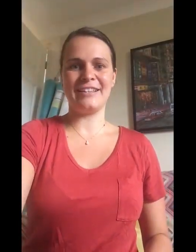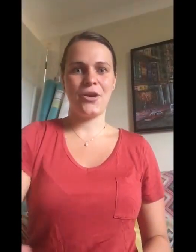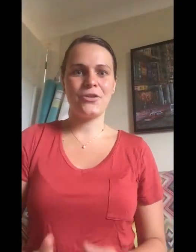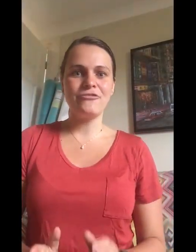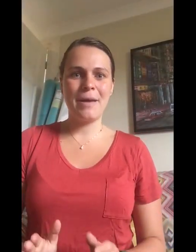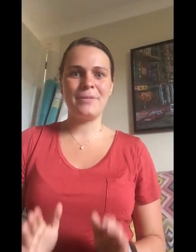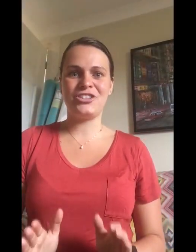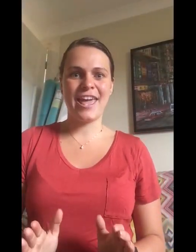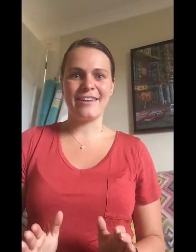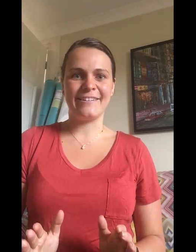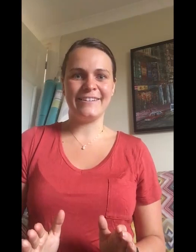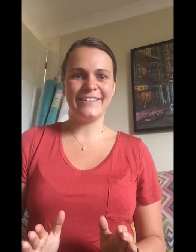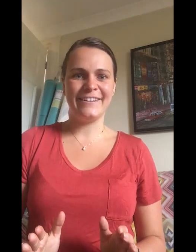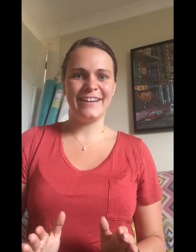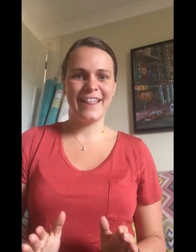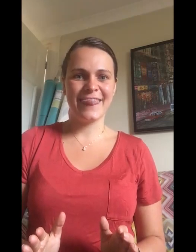Who can remember G?